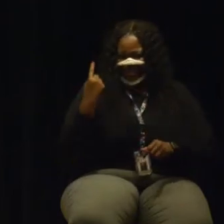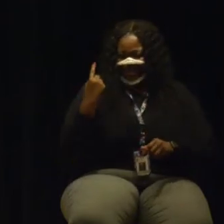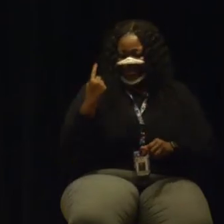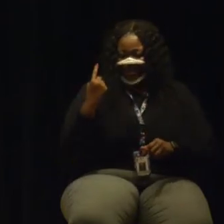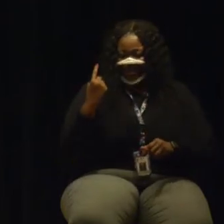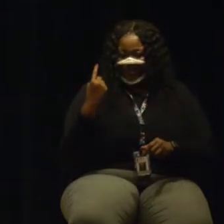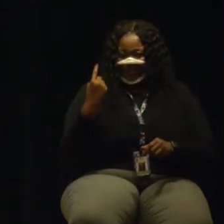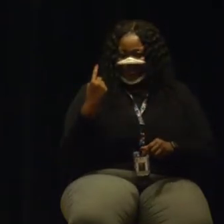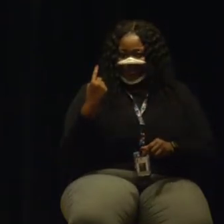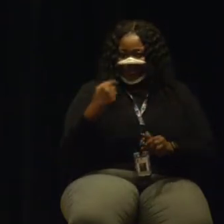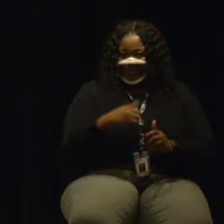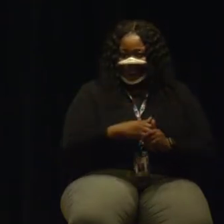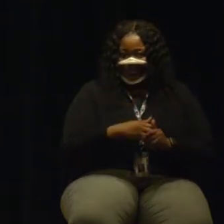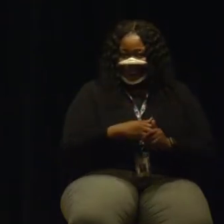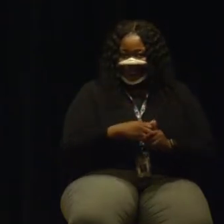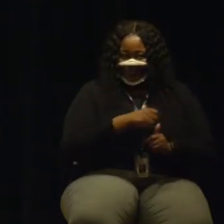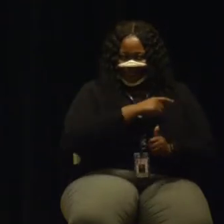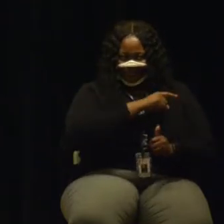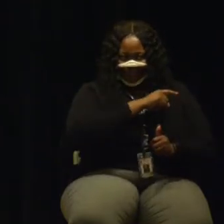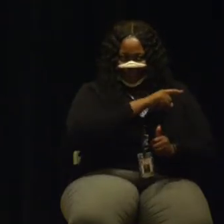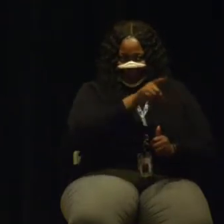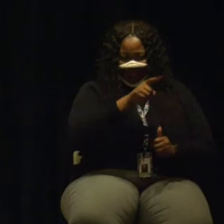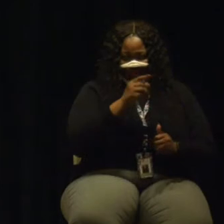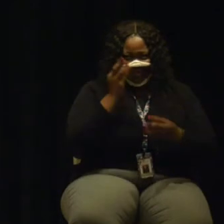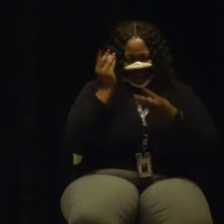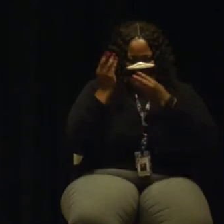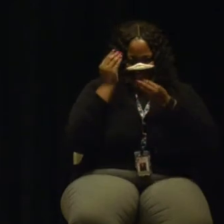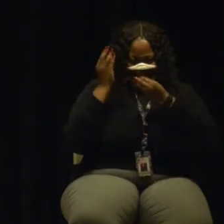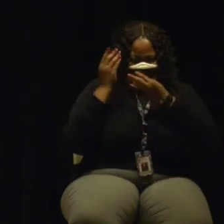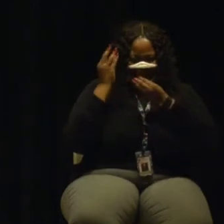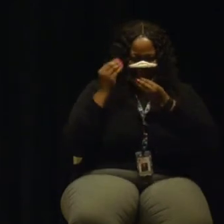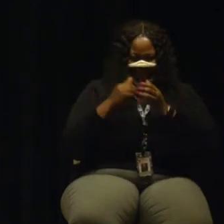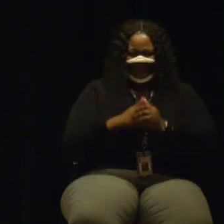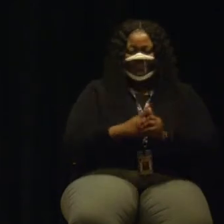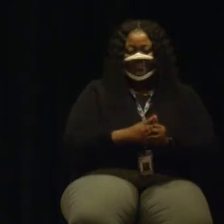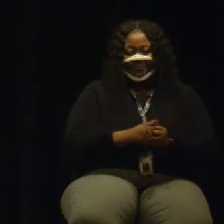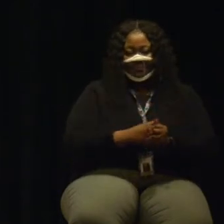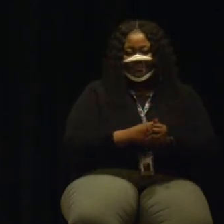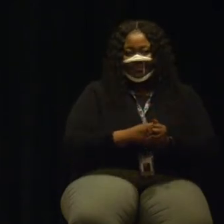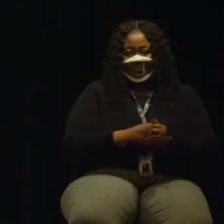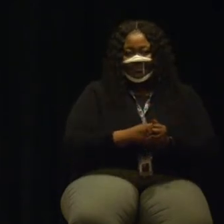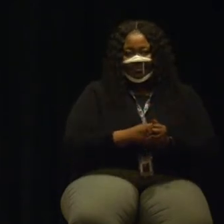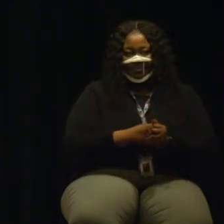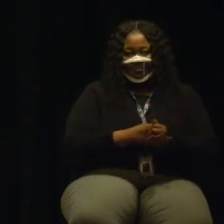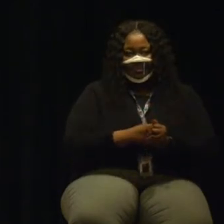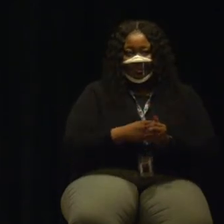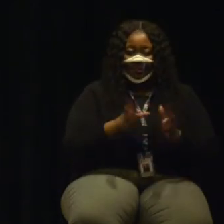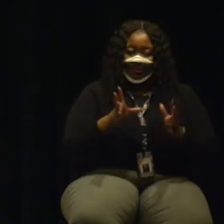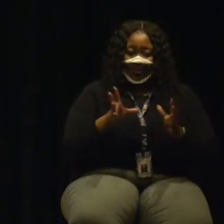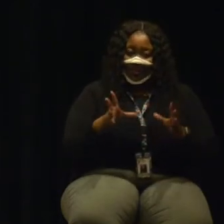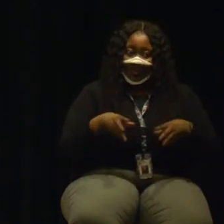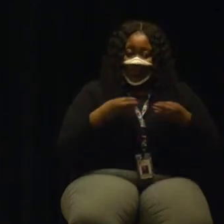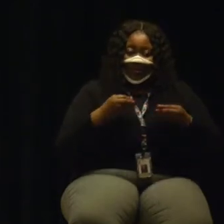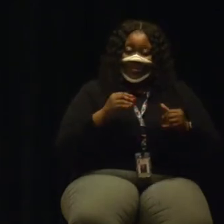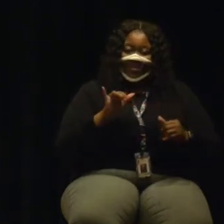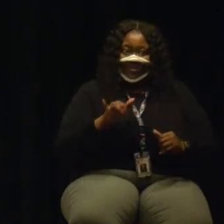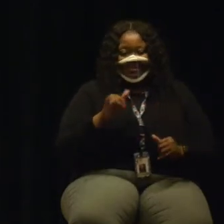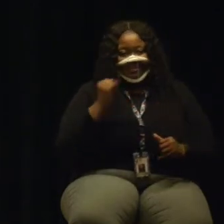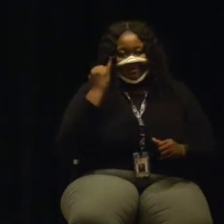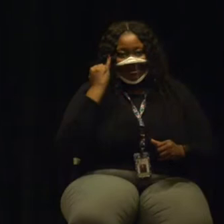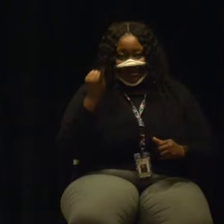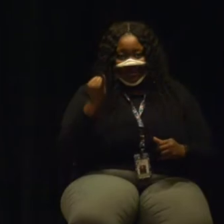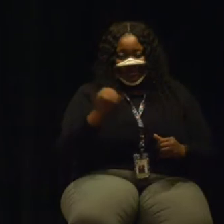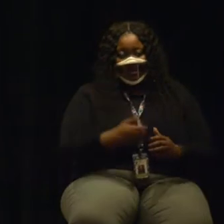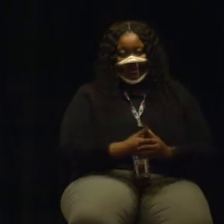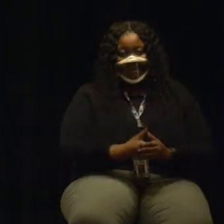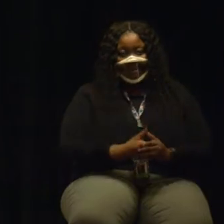hey, look, let's figure this out. Right. That's just how it goes. We don't own anything. So because we don't own it, we typically, unfortunately, are the